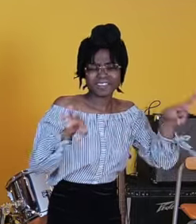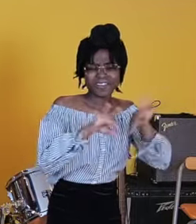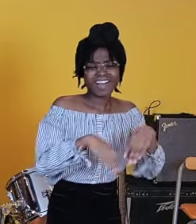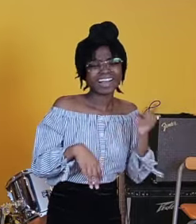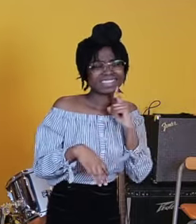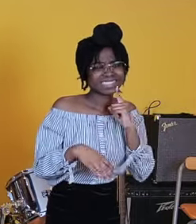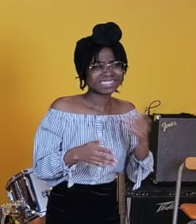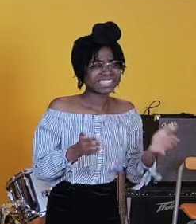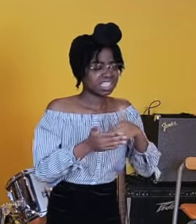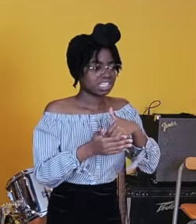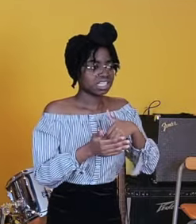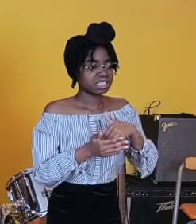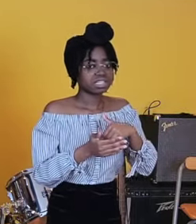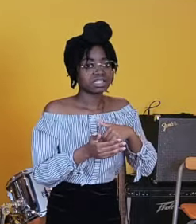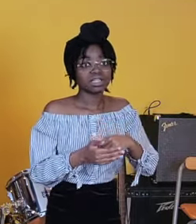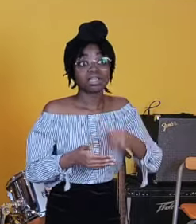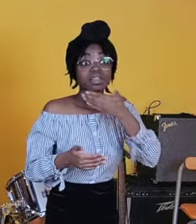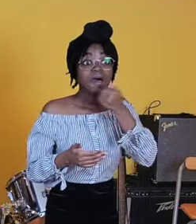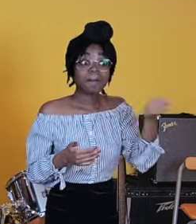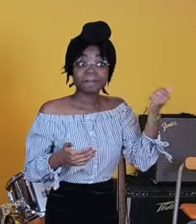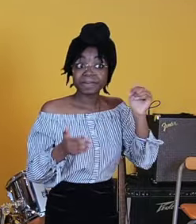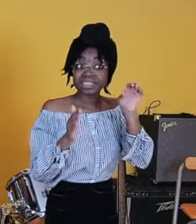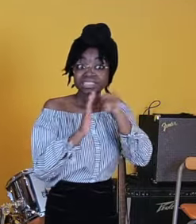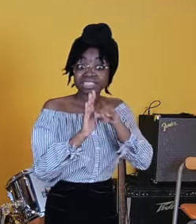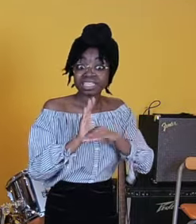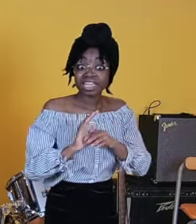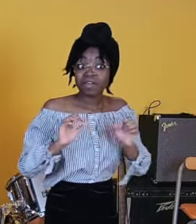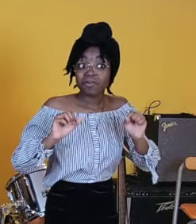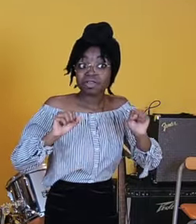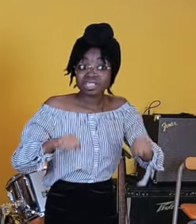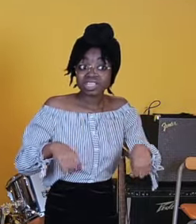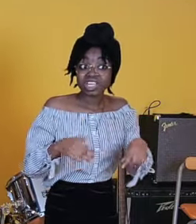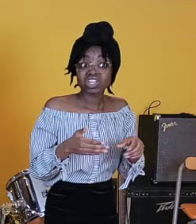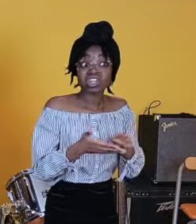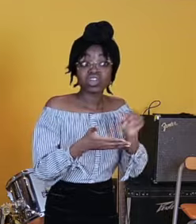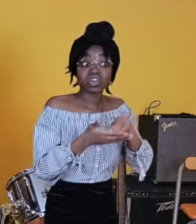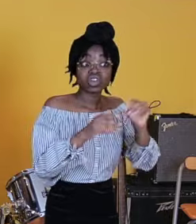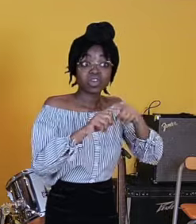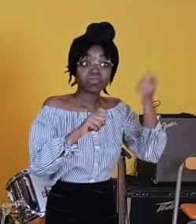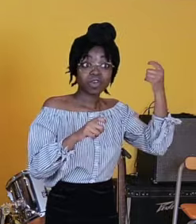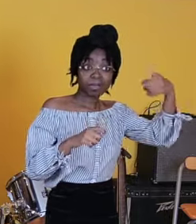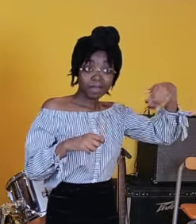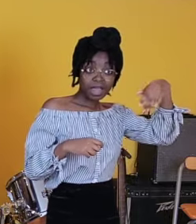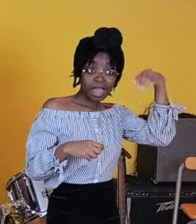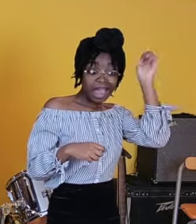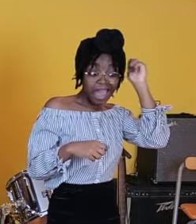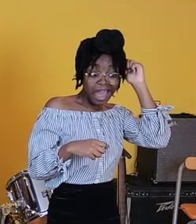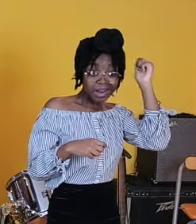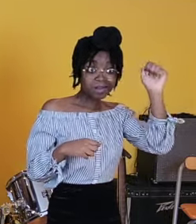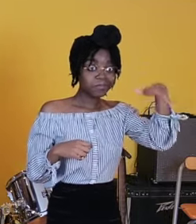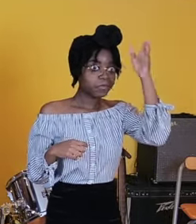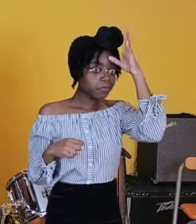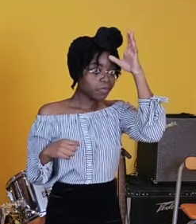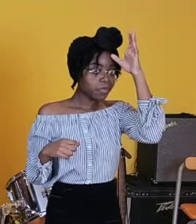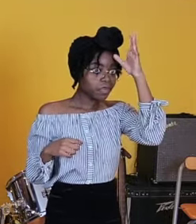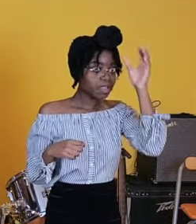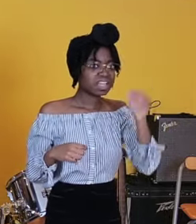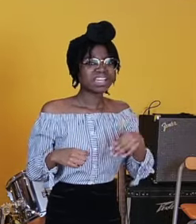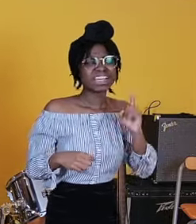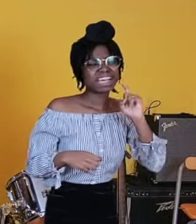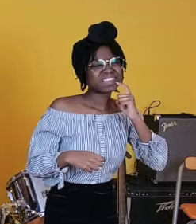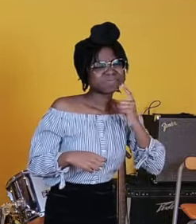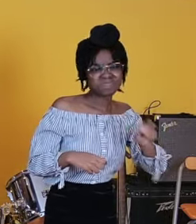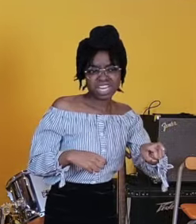said the best lesson we can take away from Adam as a father is a bitter one, and